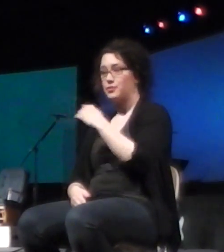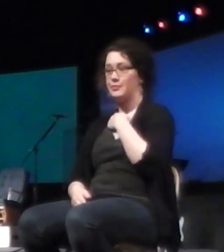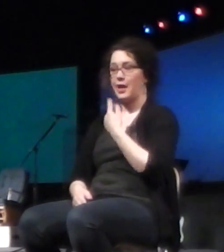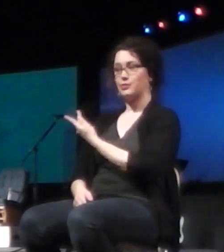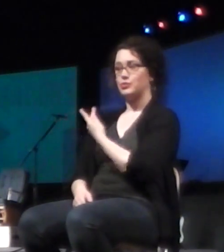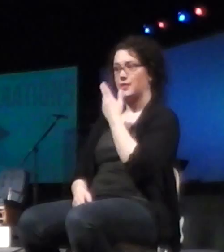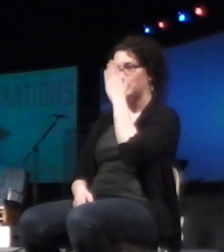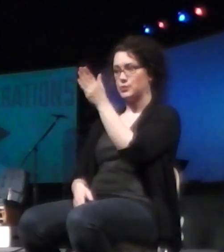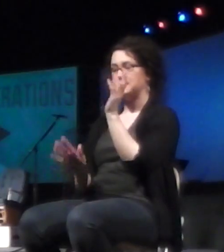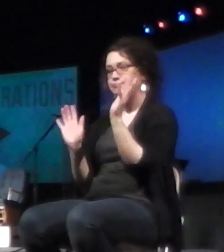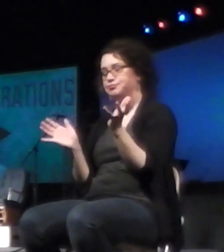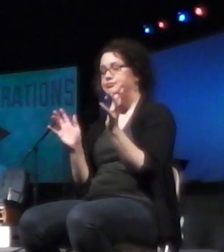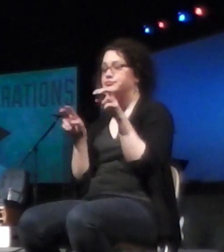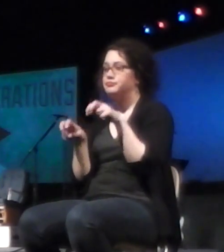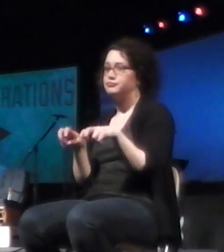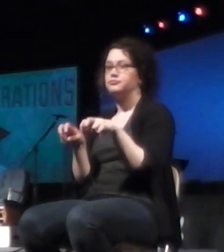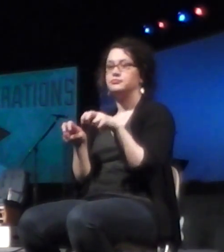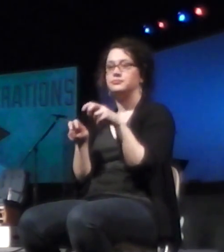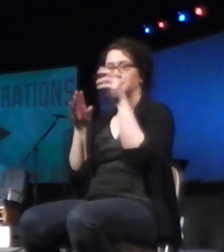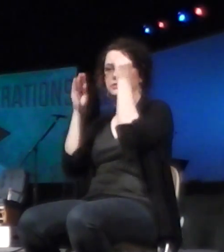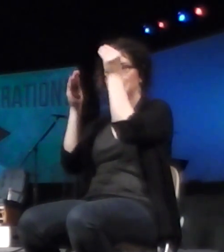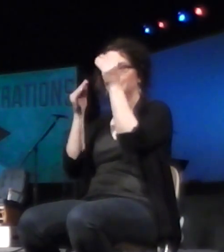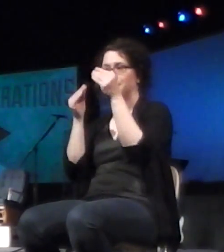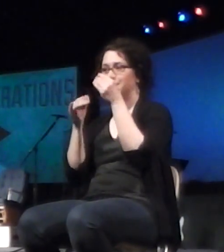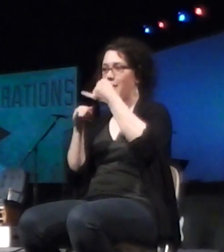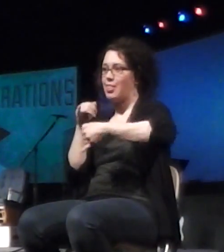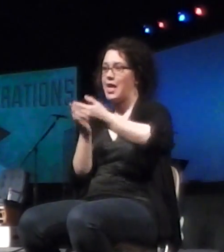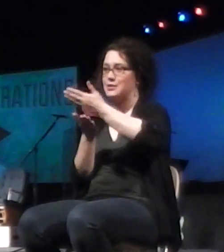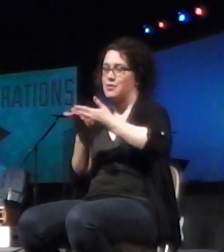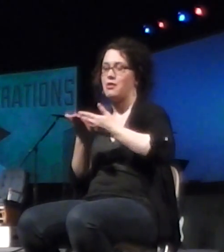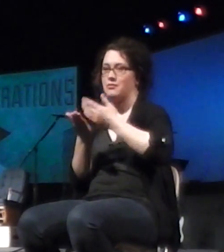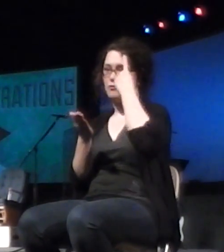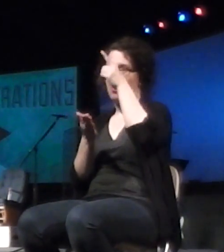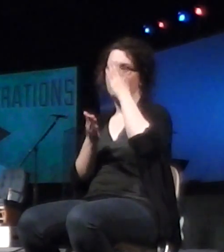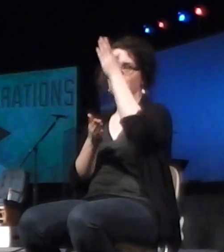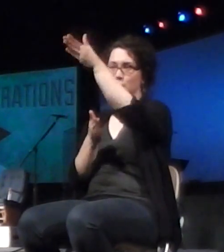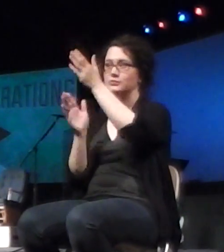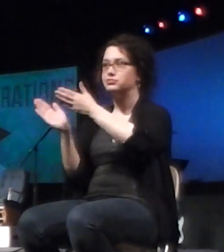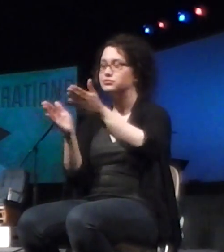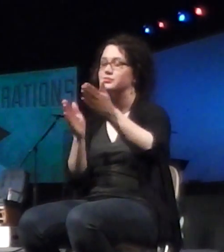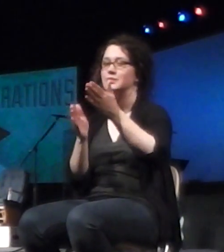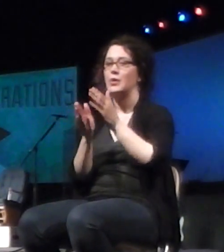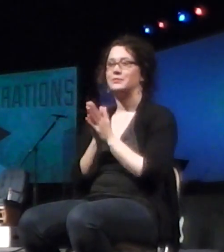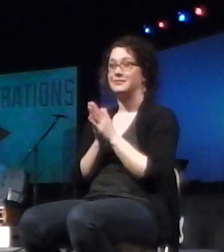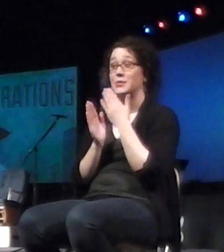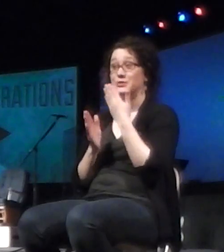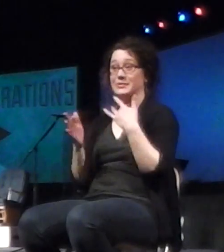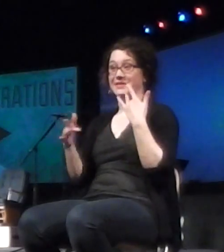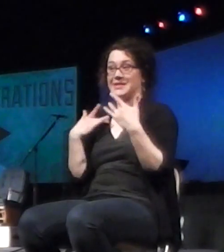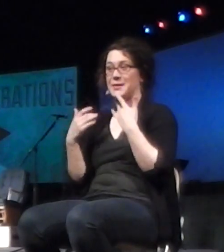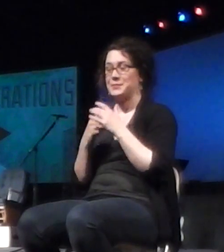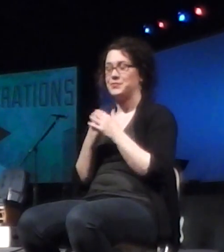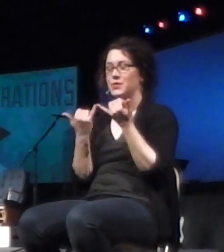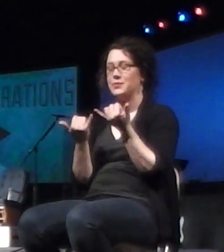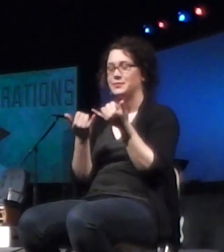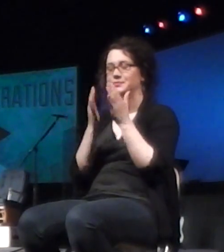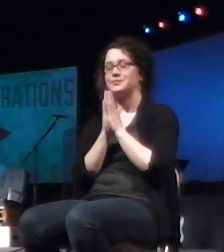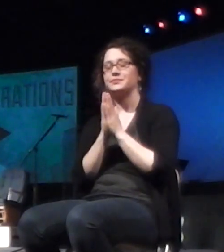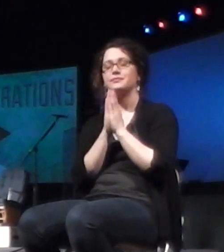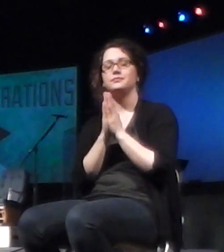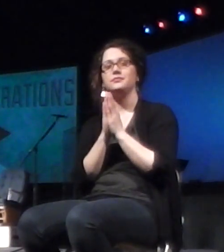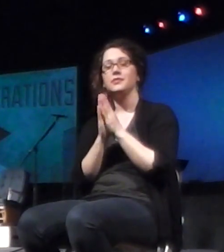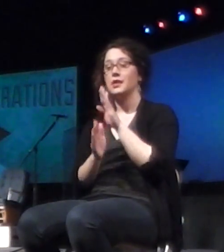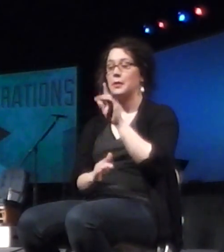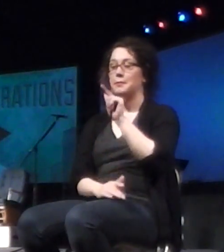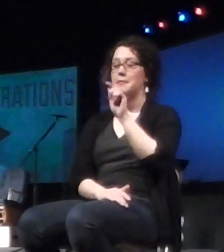about where we're heading for the future, and it's going to be a good time. It's going to be an exciting time. So would you bow with me? I'd love to close in prayer, and then Blake's going to come